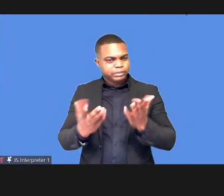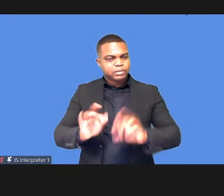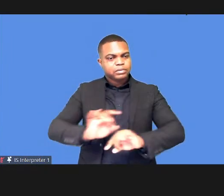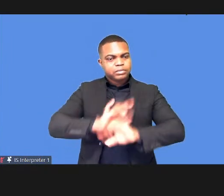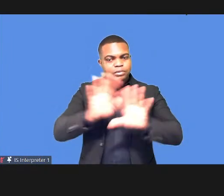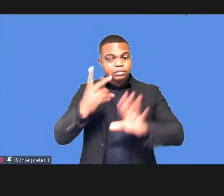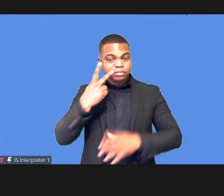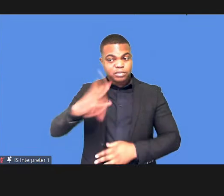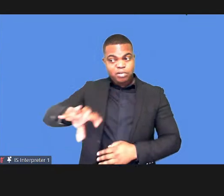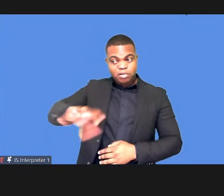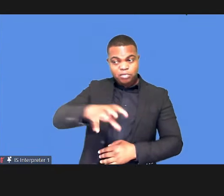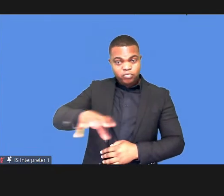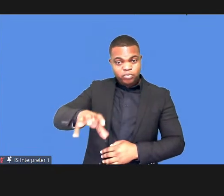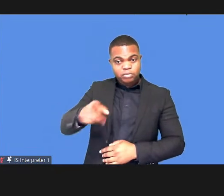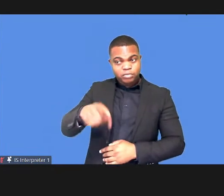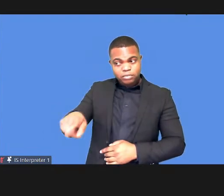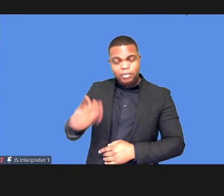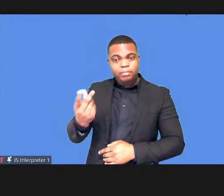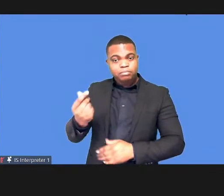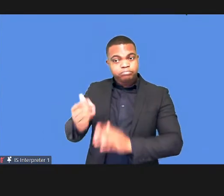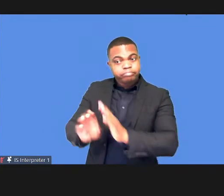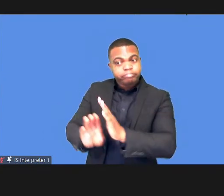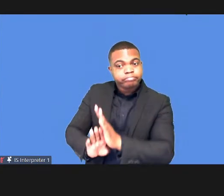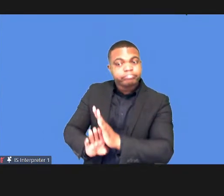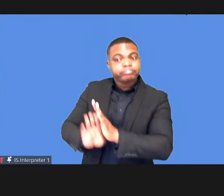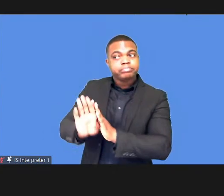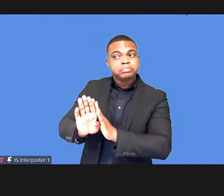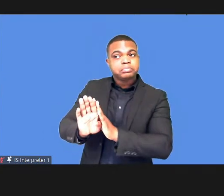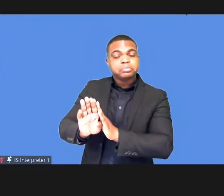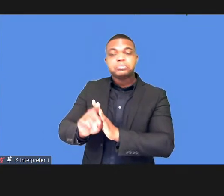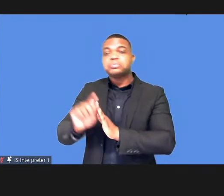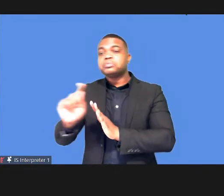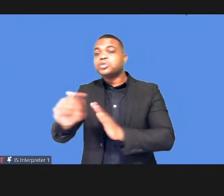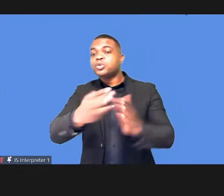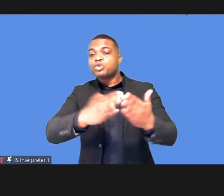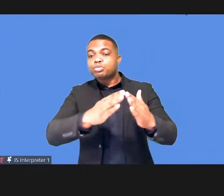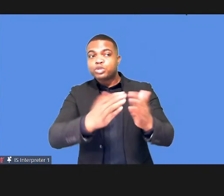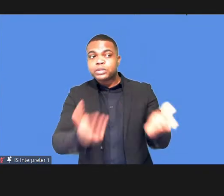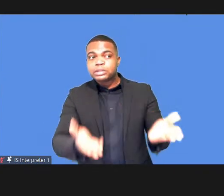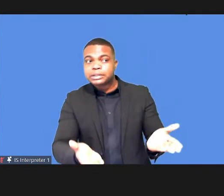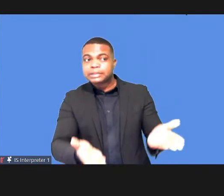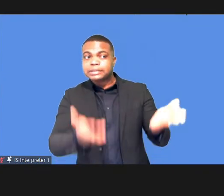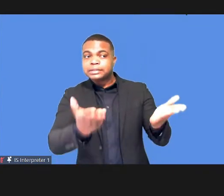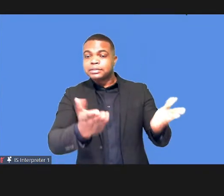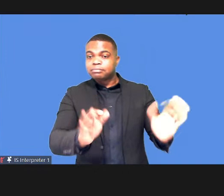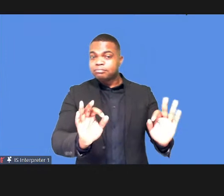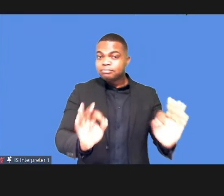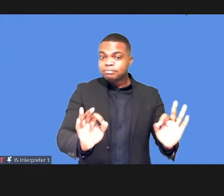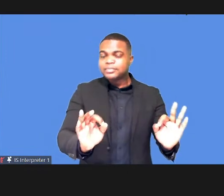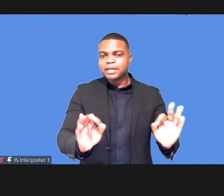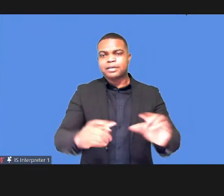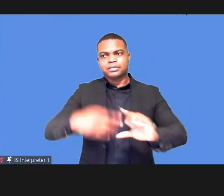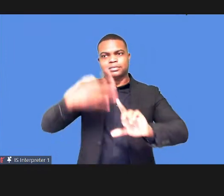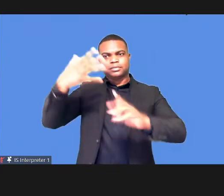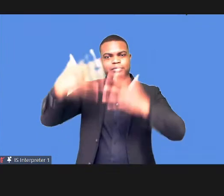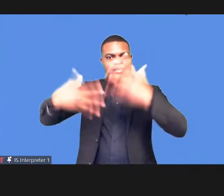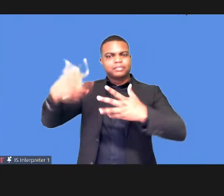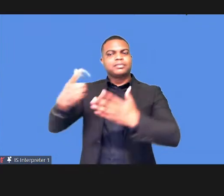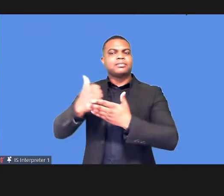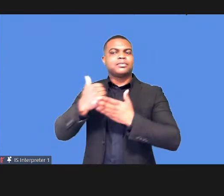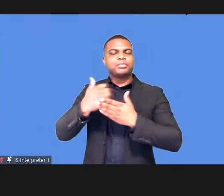more than the traditional statistical systems. We have our traditional statistical systems, but